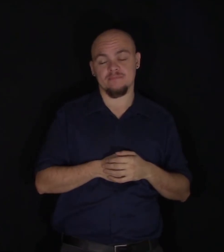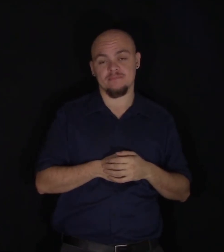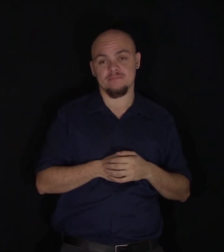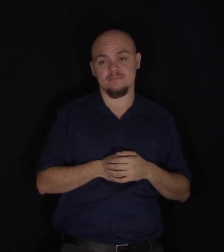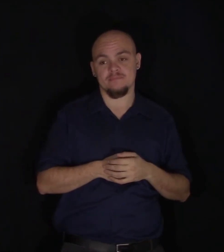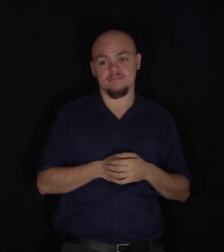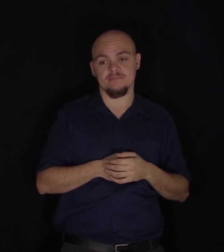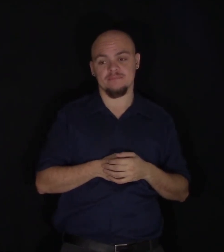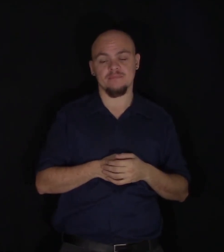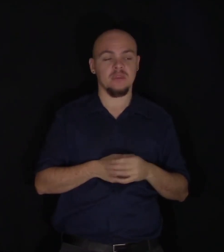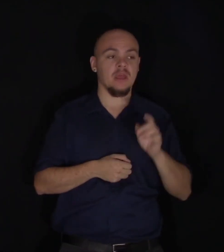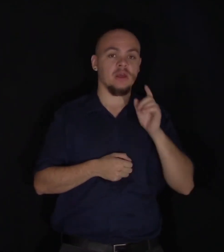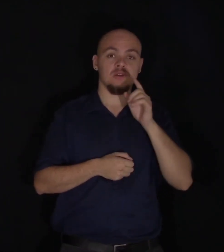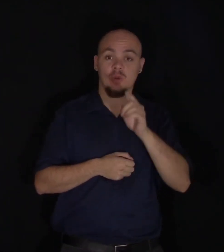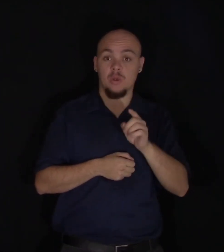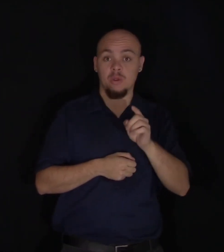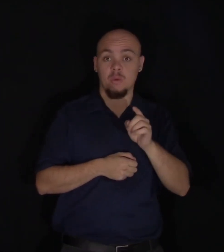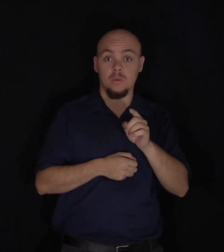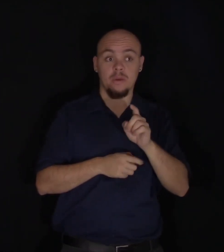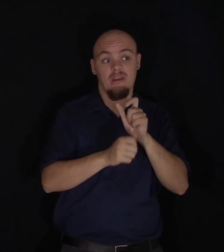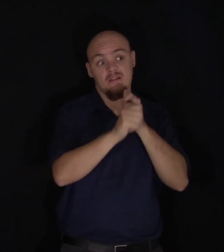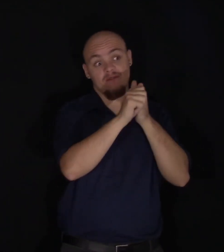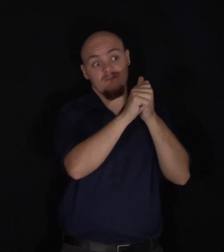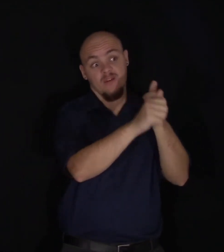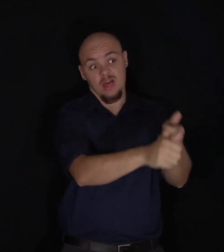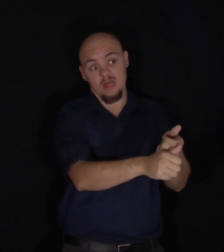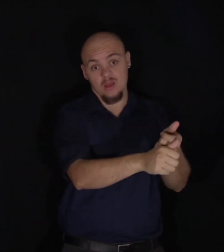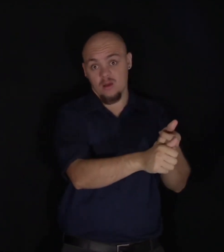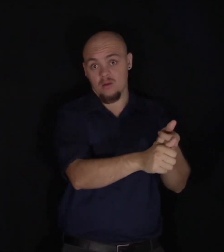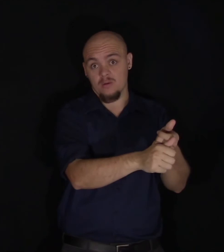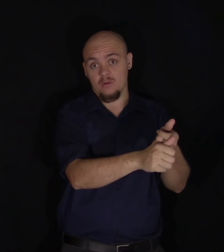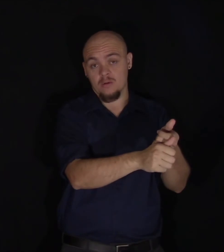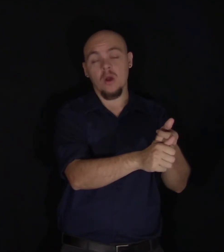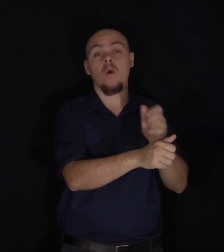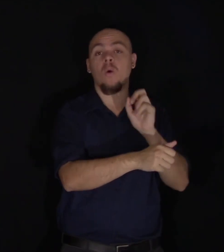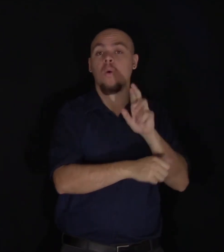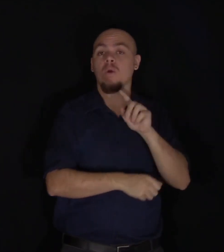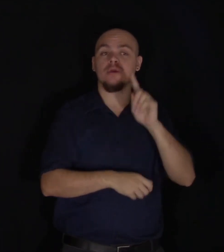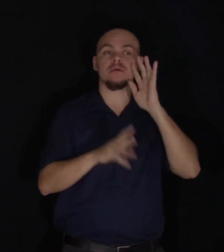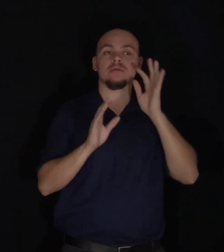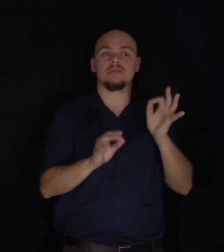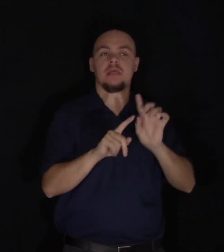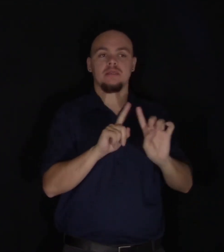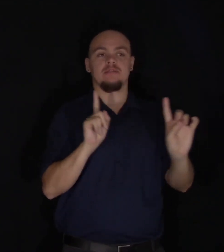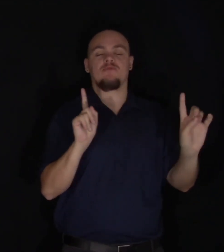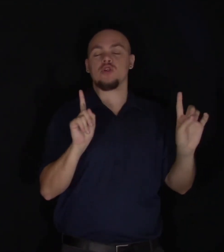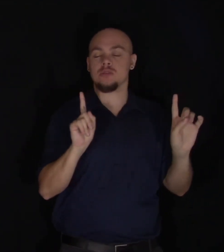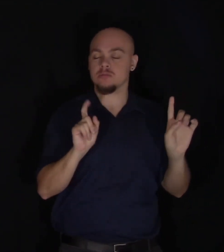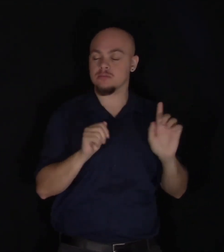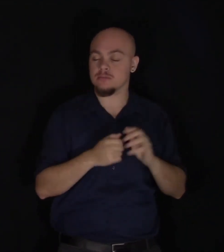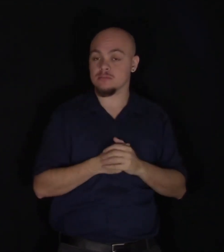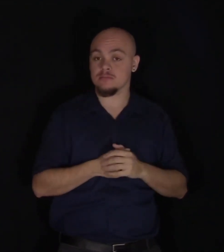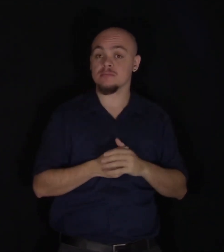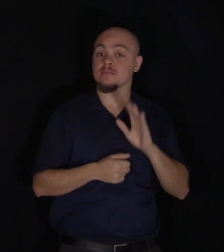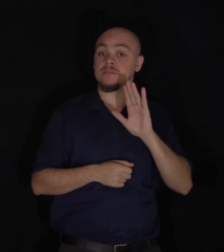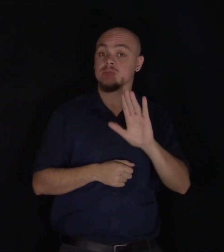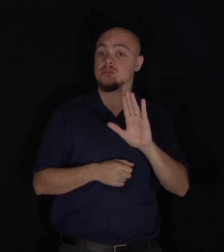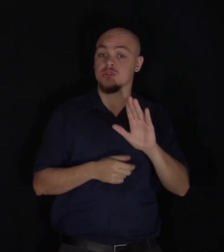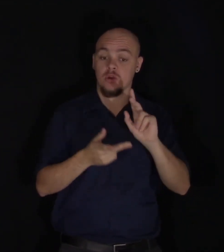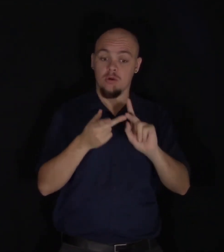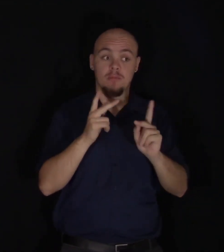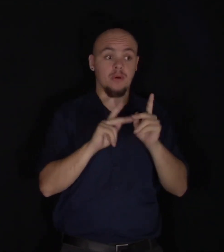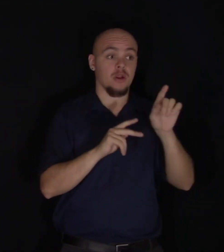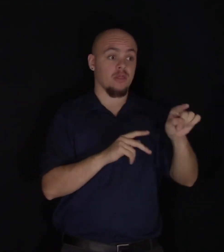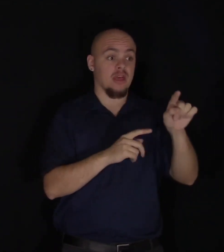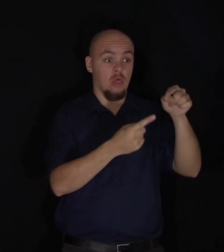can go down that rabbit hole with them, or you can make a different choice. When your partner's spinning out